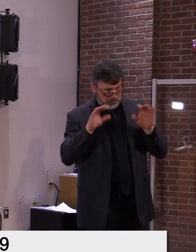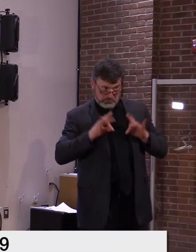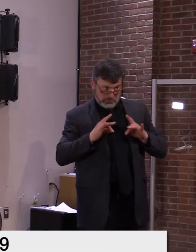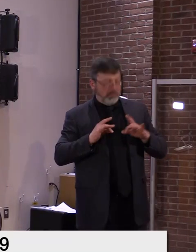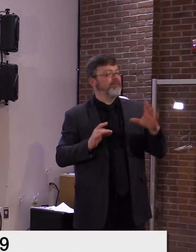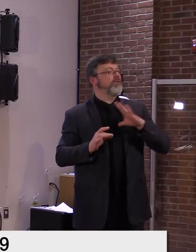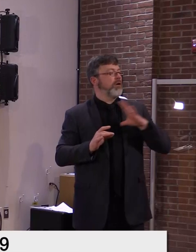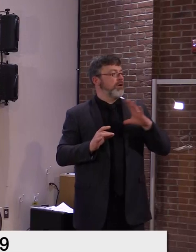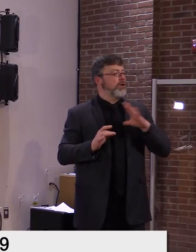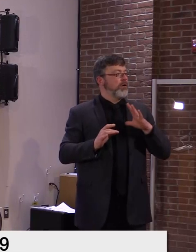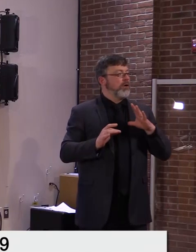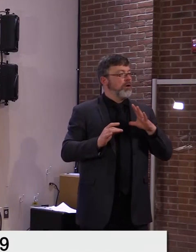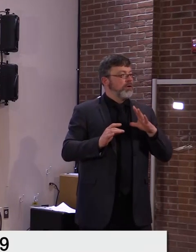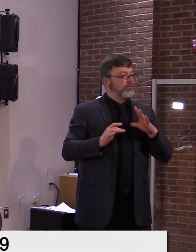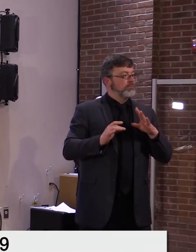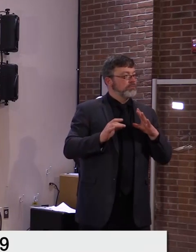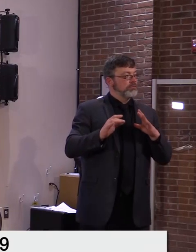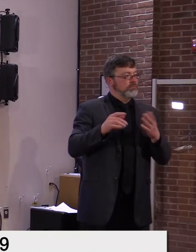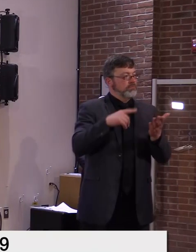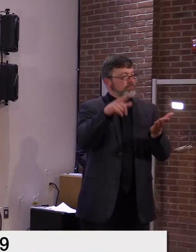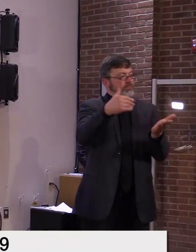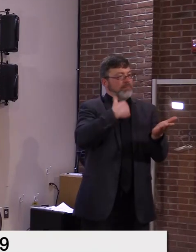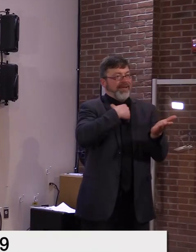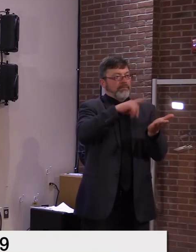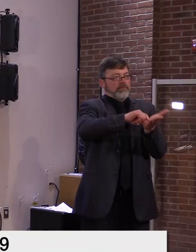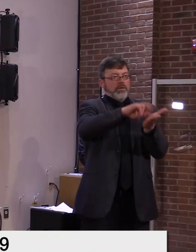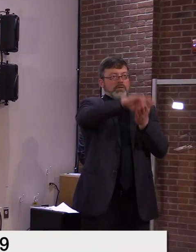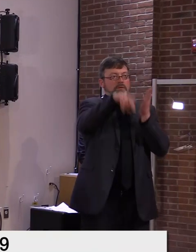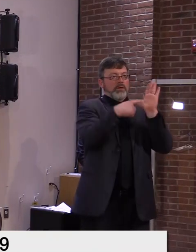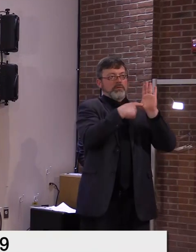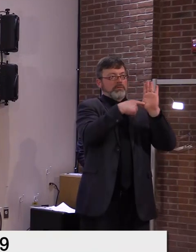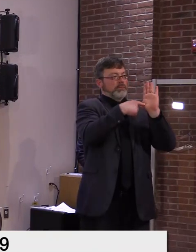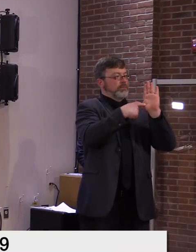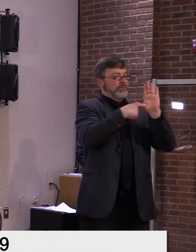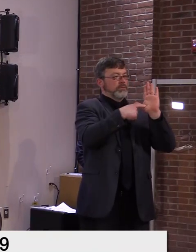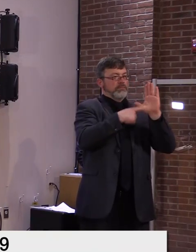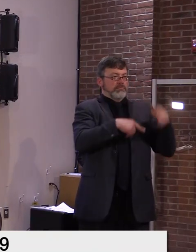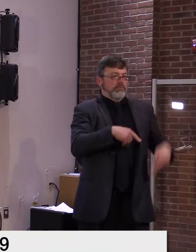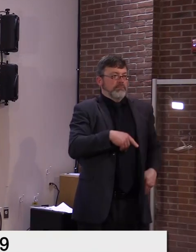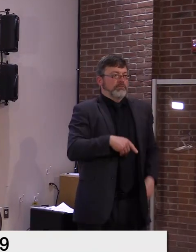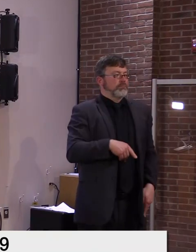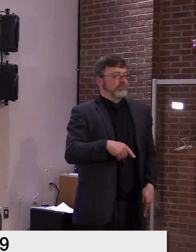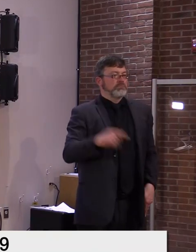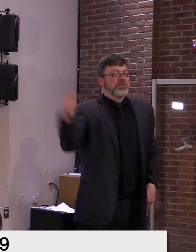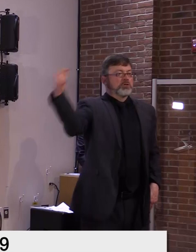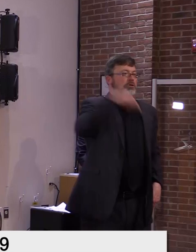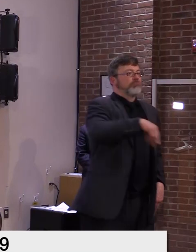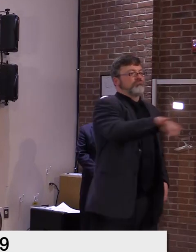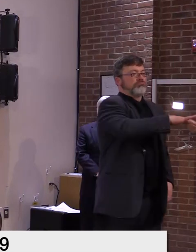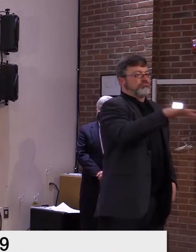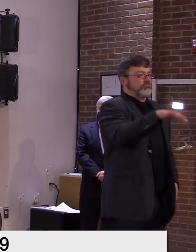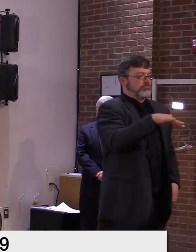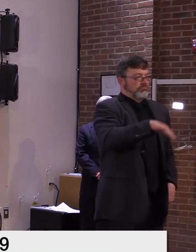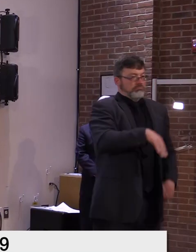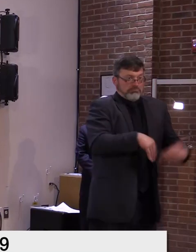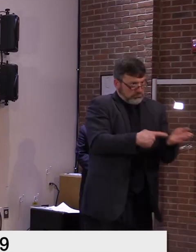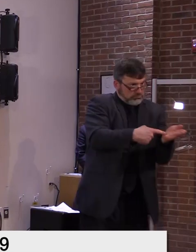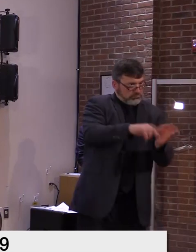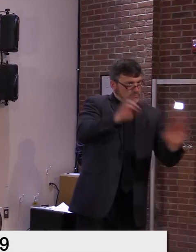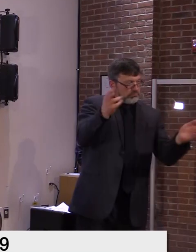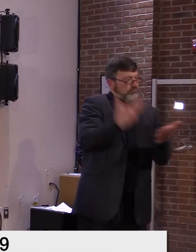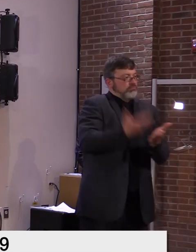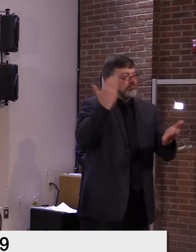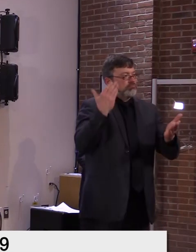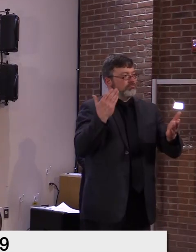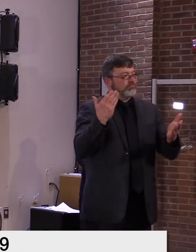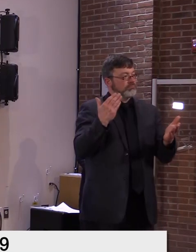negative result. If you happen to be a Vermonter who has left for a week's vacation and is coming back